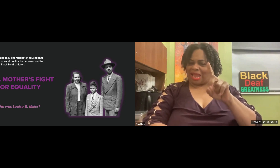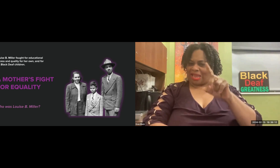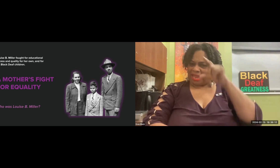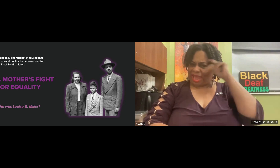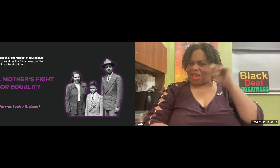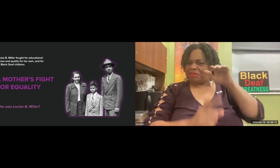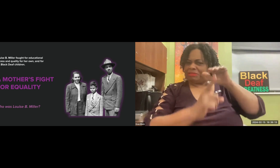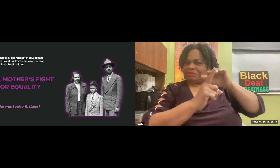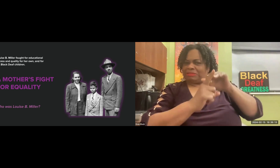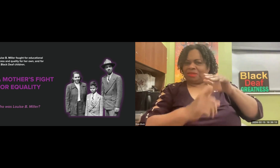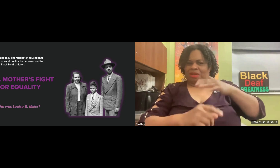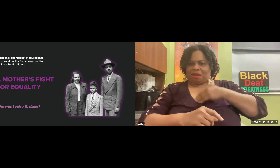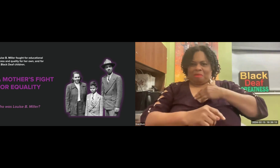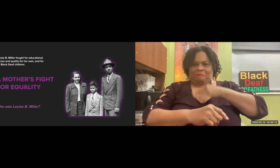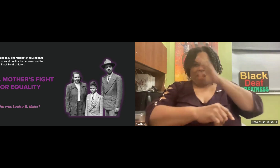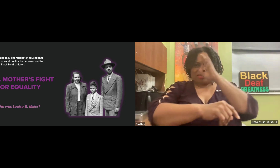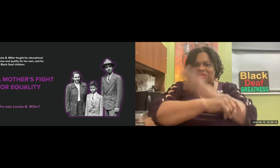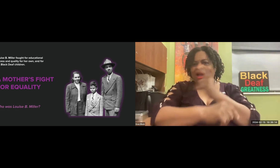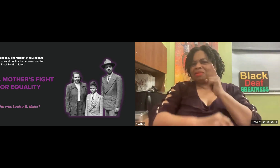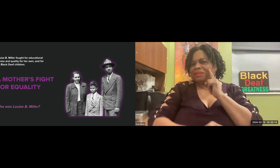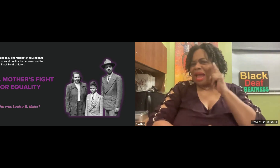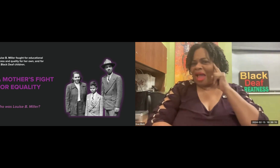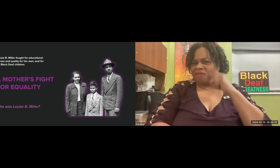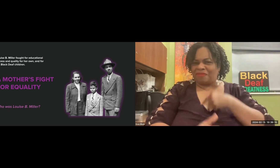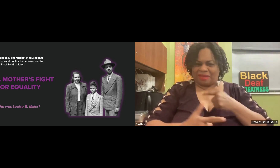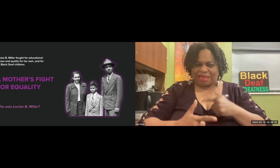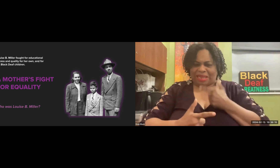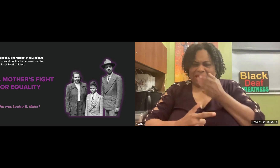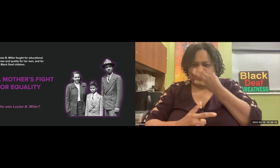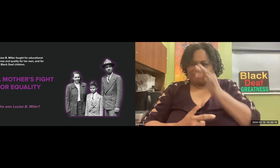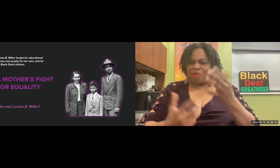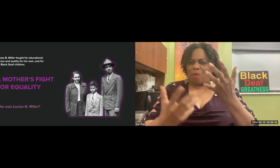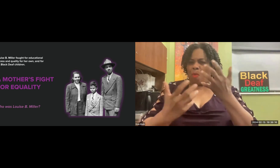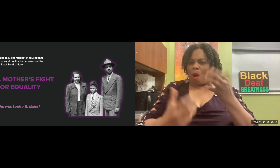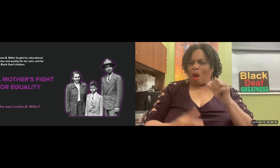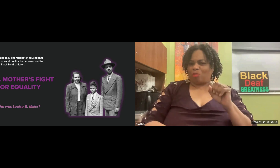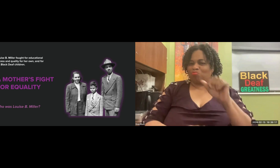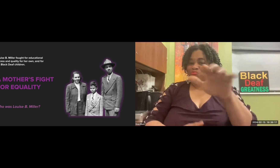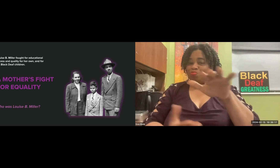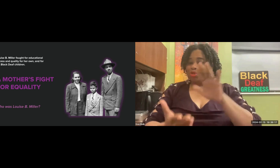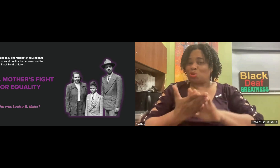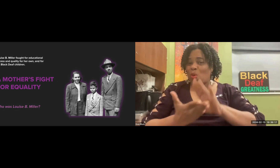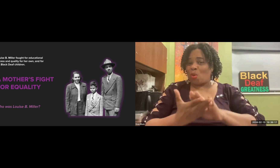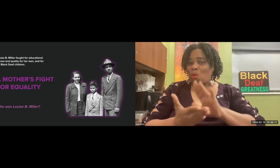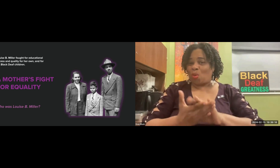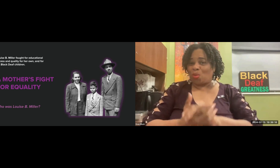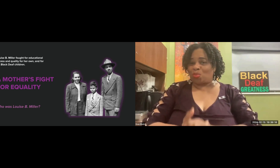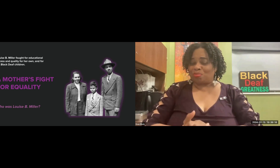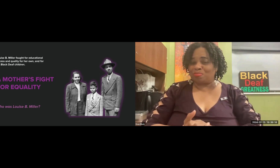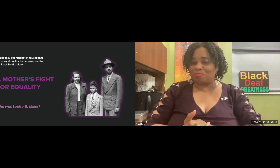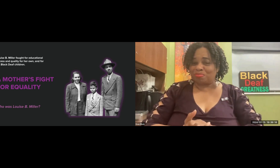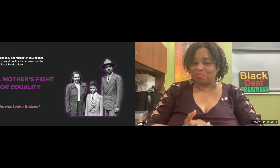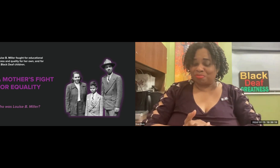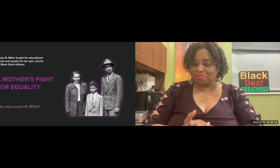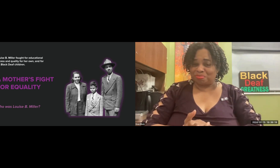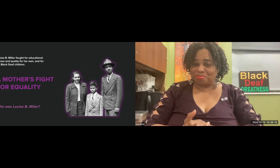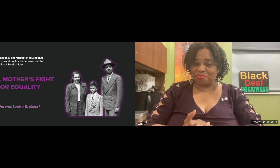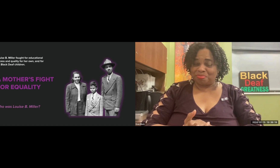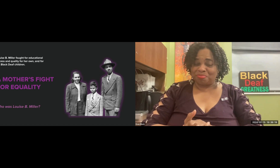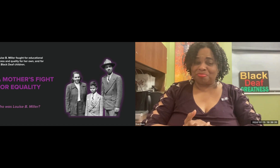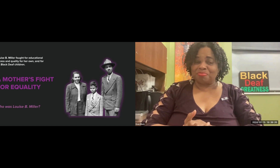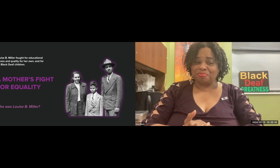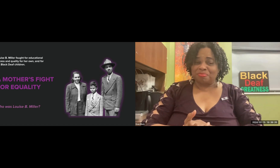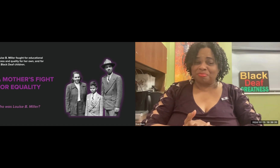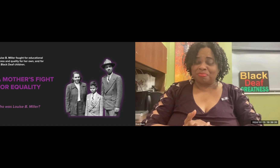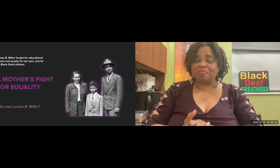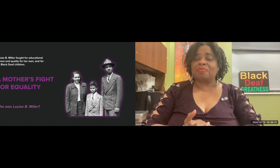College back then. She went to Dr. Elstad and said, my son is deaf. I live very close, and I would like to send